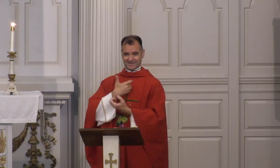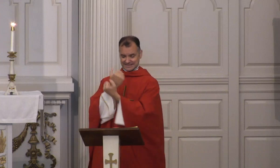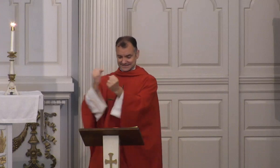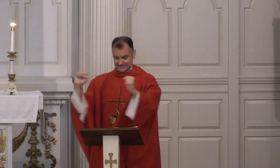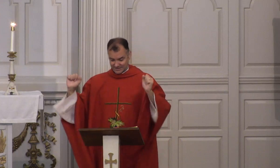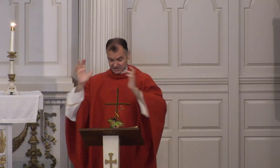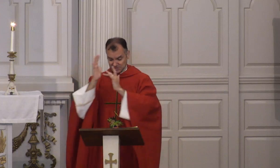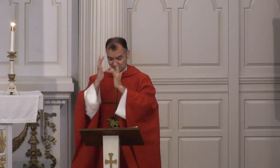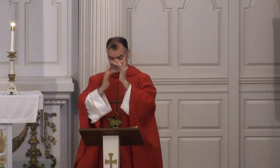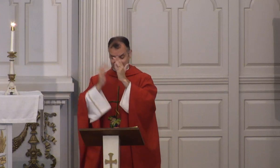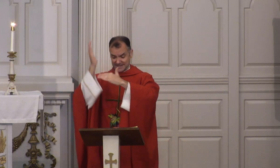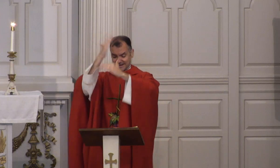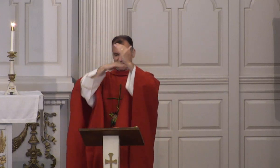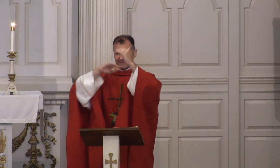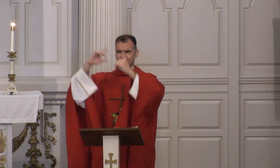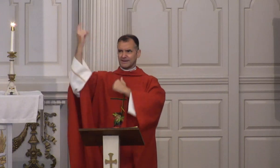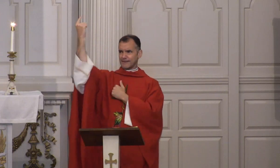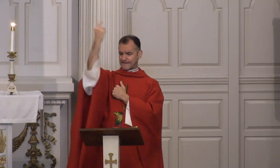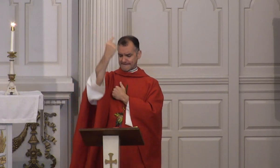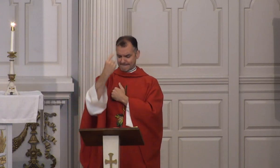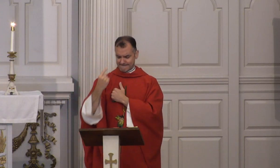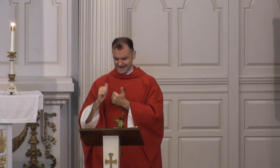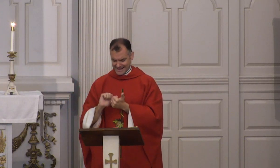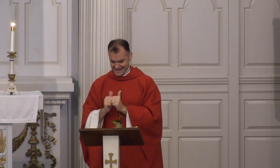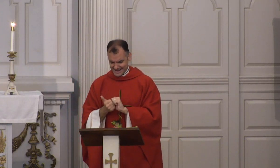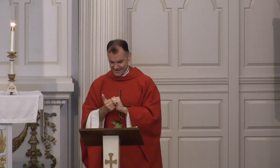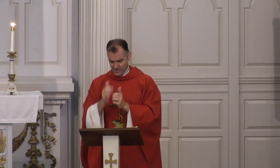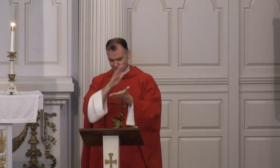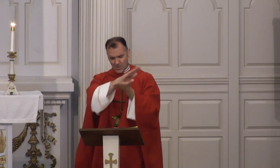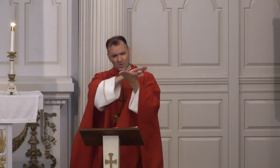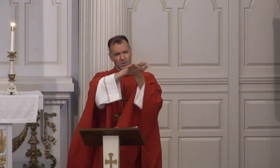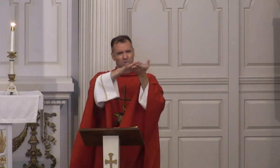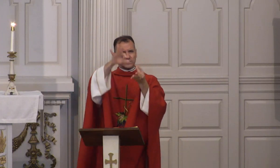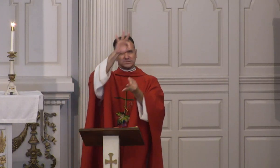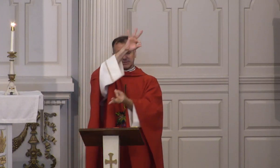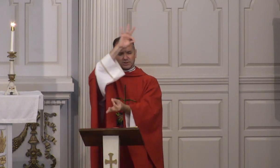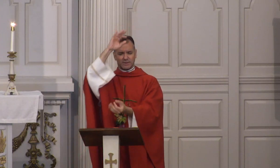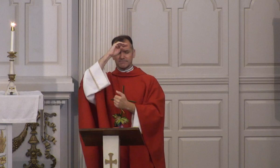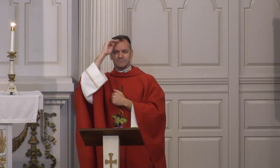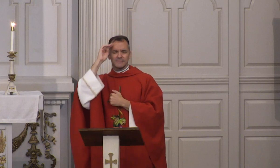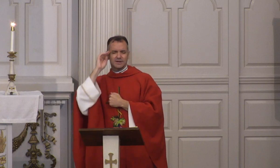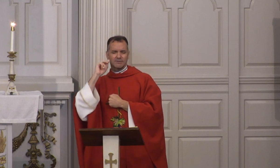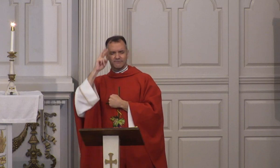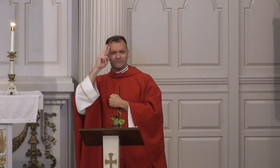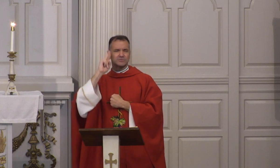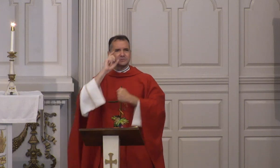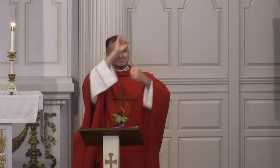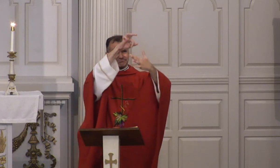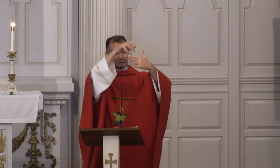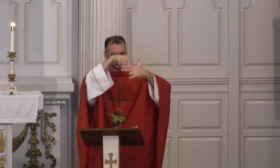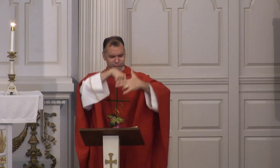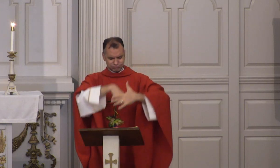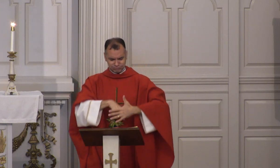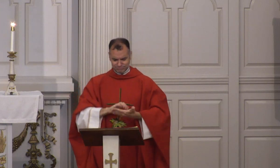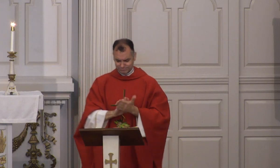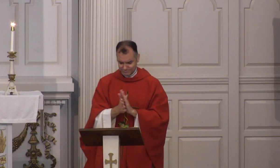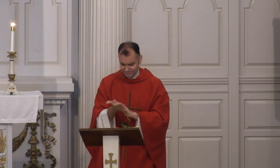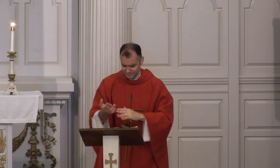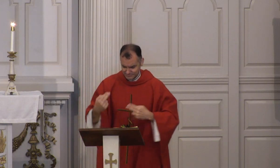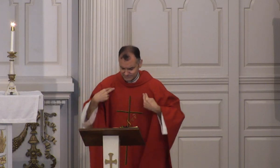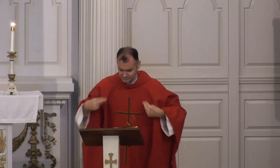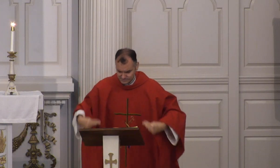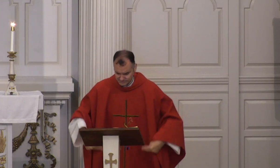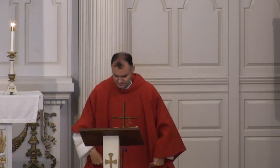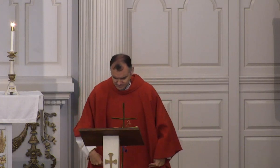were made. For us men and for our salvation, he came down from heaven, and by the